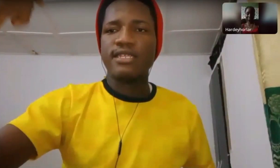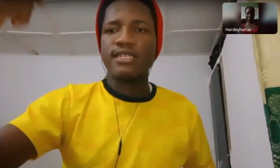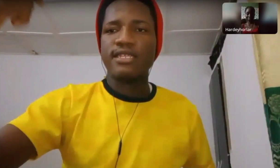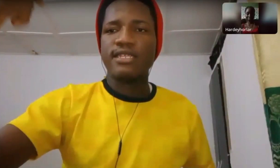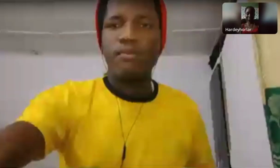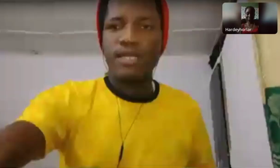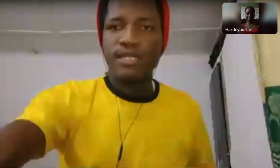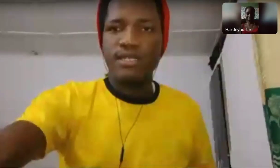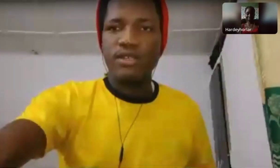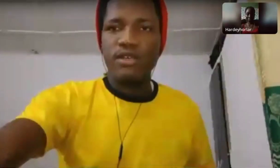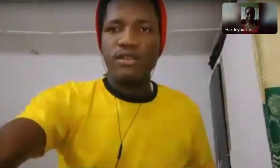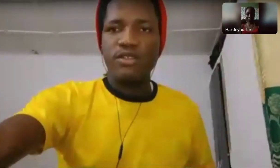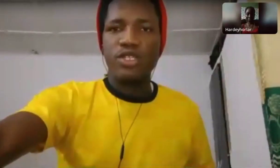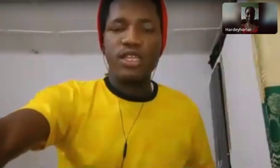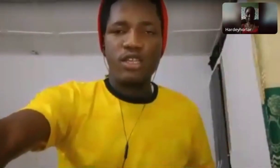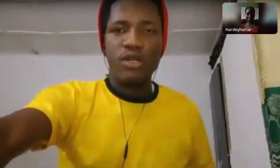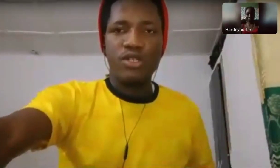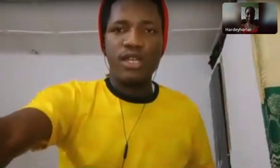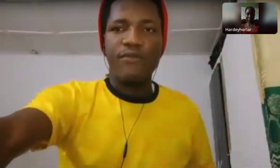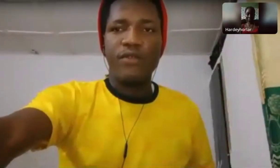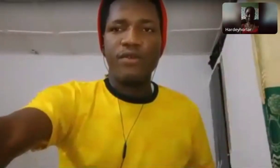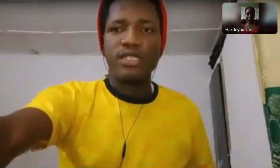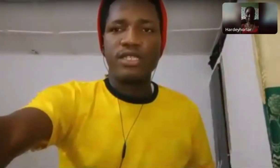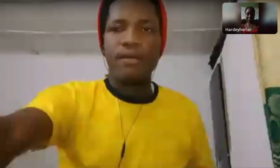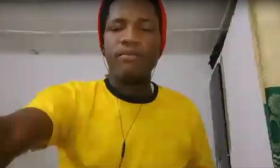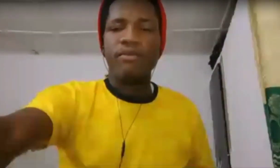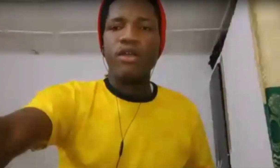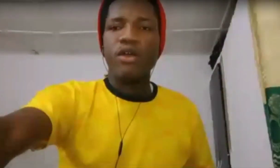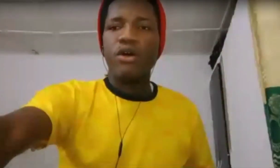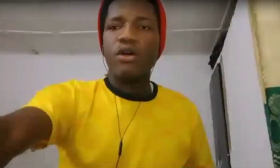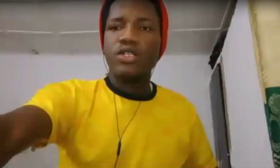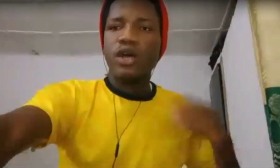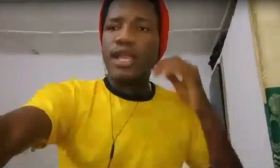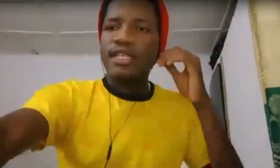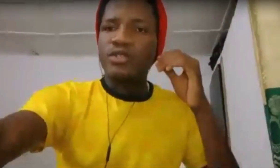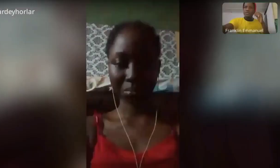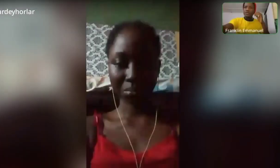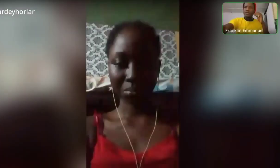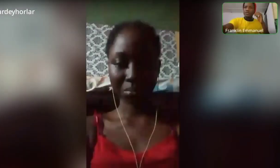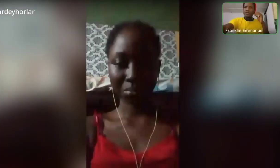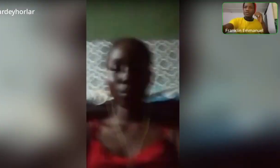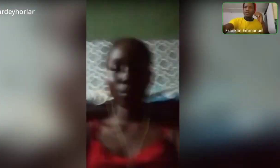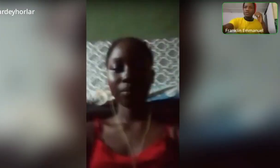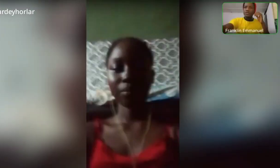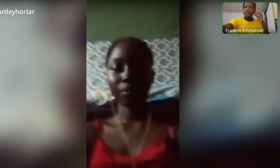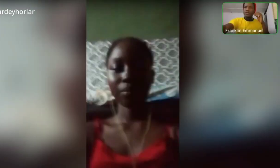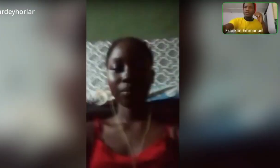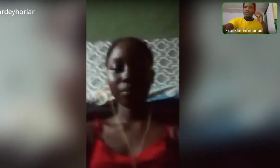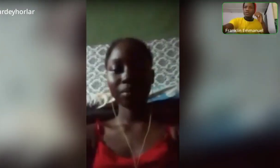please. Just in case we're just hearing for the first time. Okay, so Hannah Adetuyi, good evening. Please sign good morning.